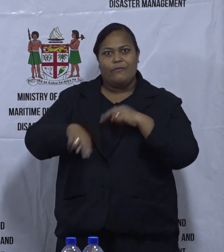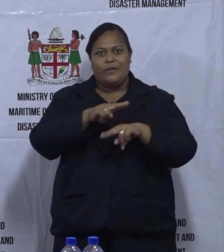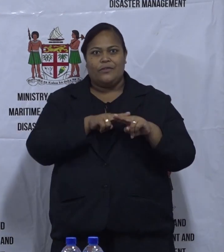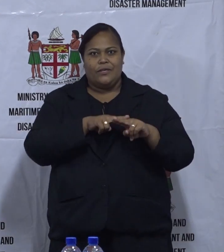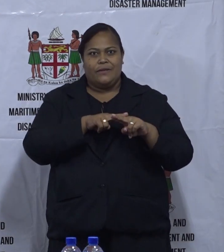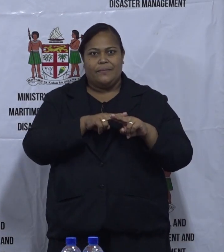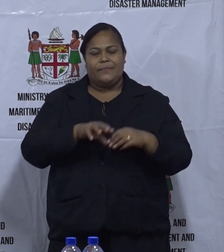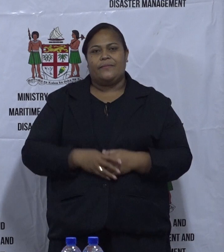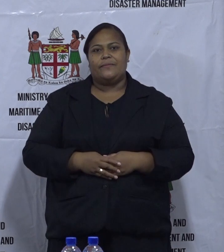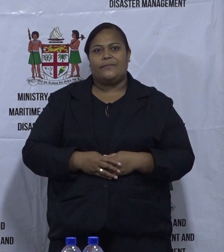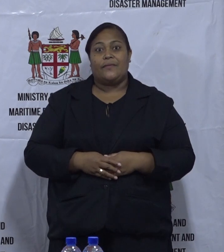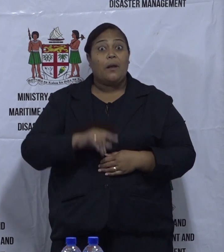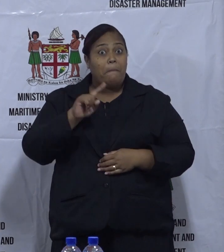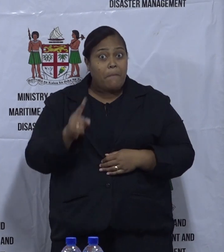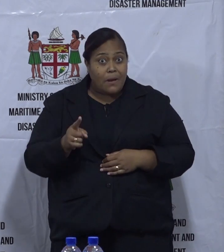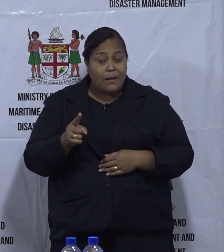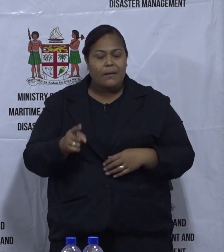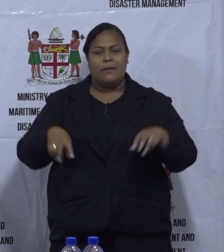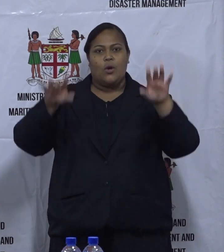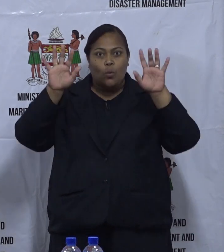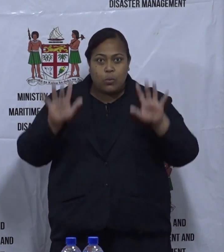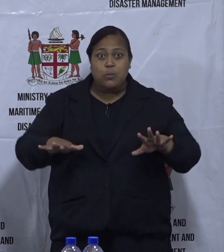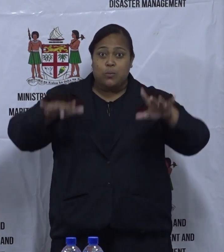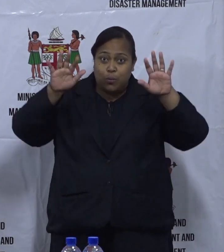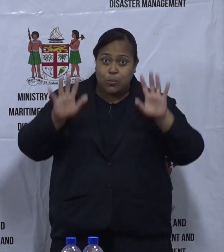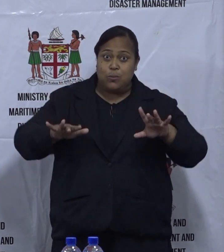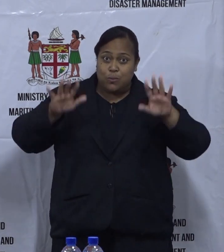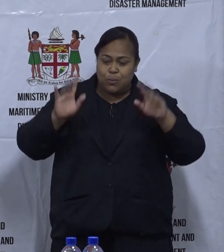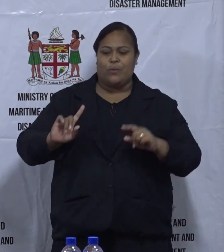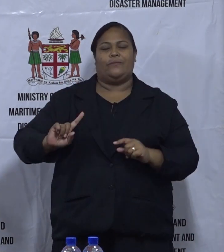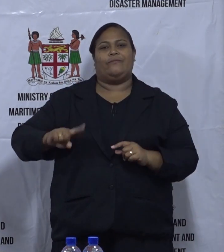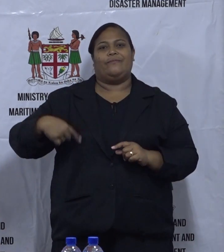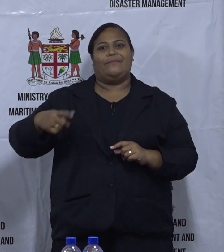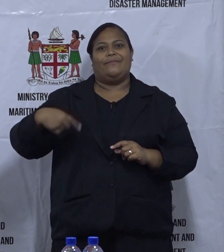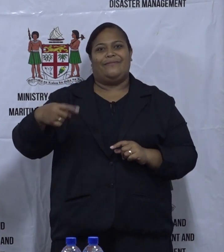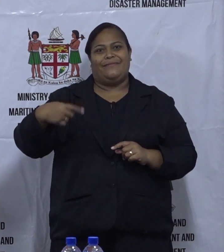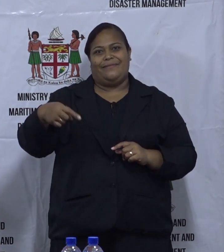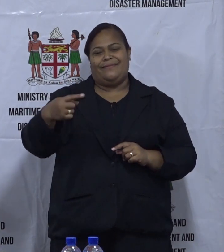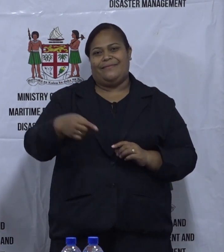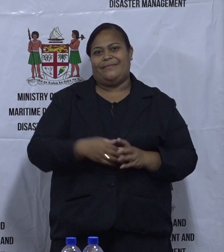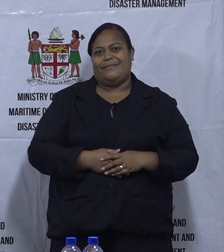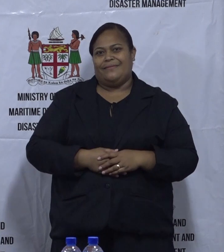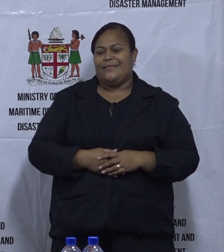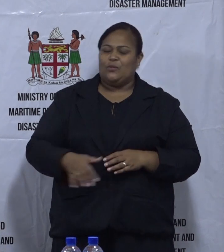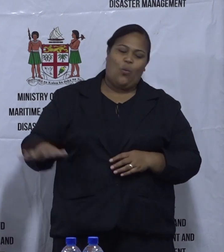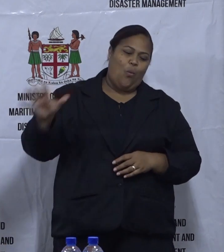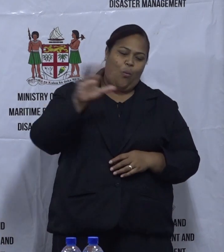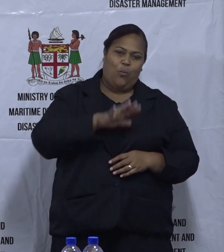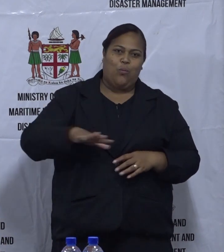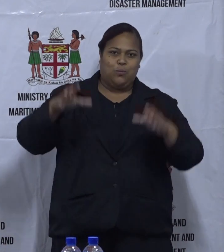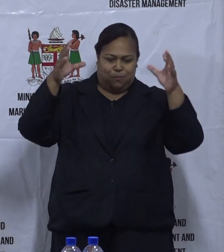But despite that, the rain that comes with TC Cody is for the whole of the Fiji